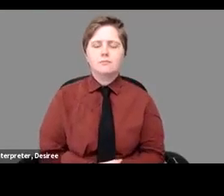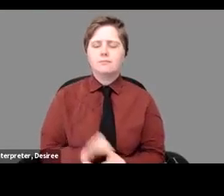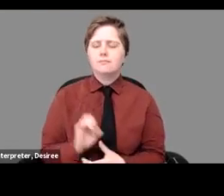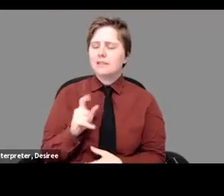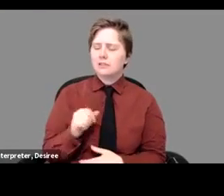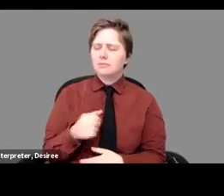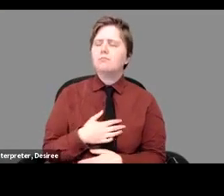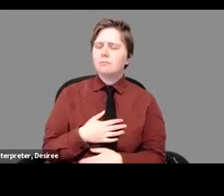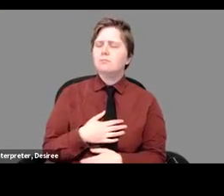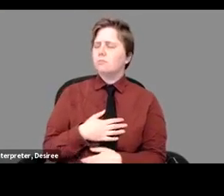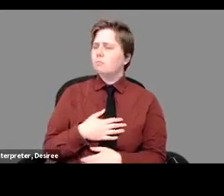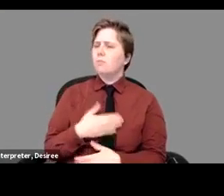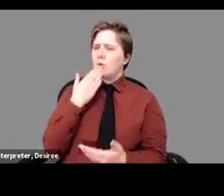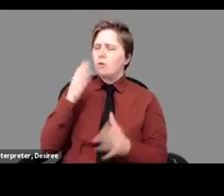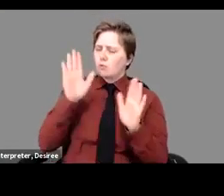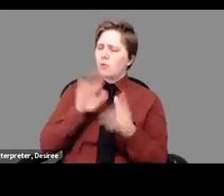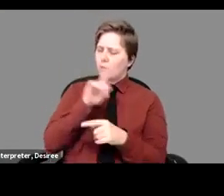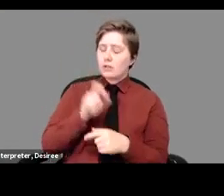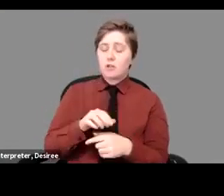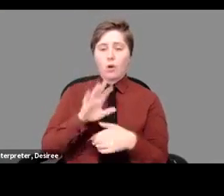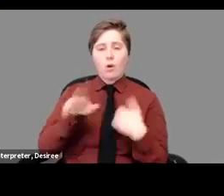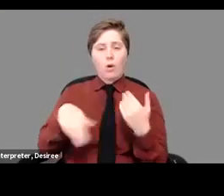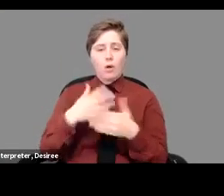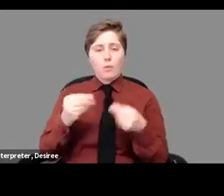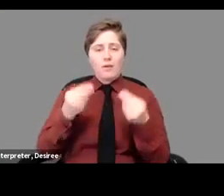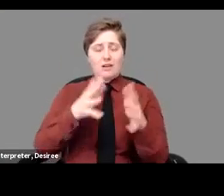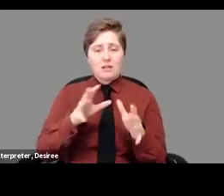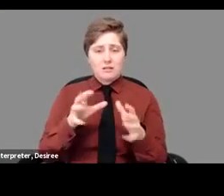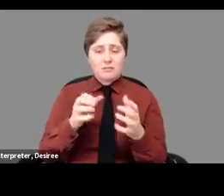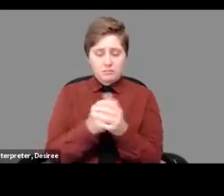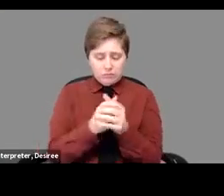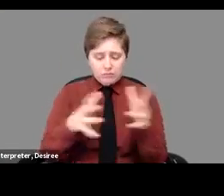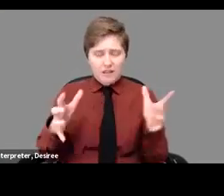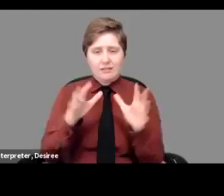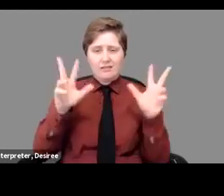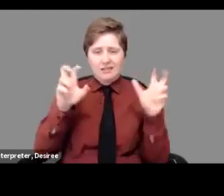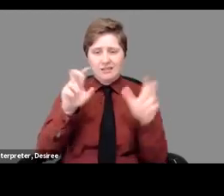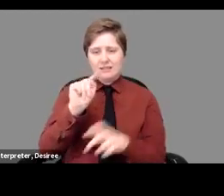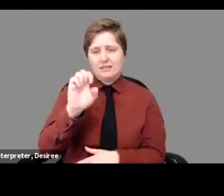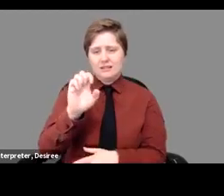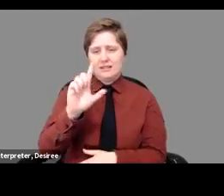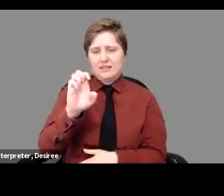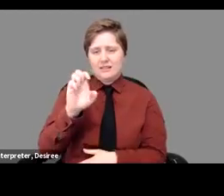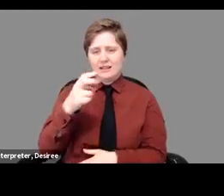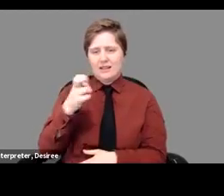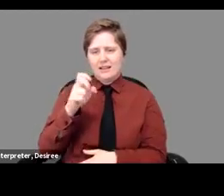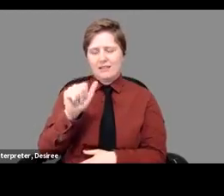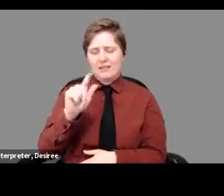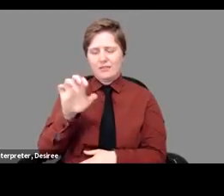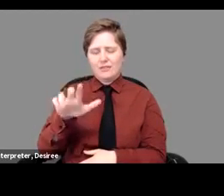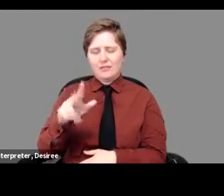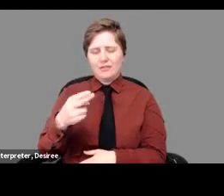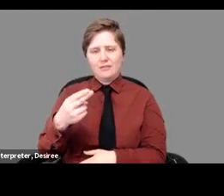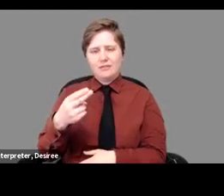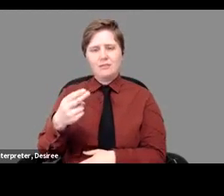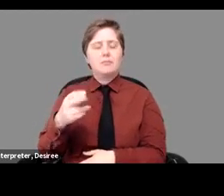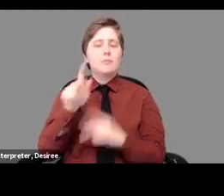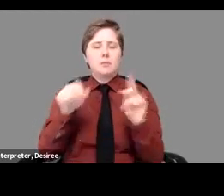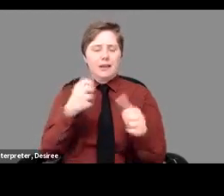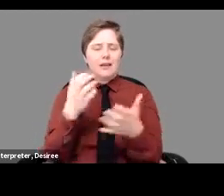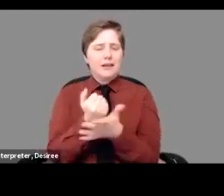question. So providers have all moved and have expanded telehealth options. People can get the support they